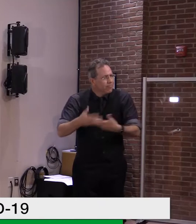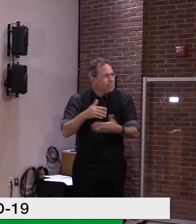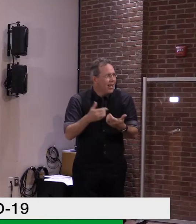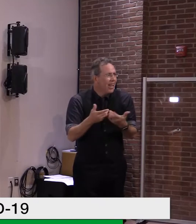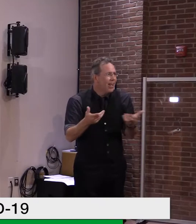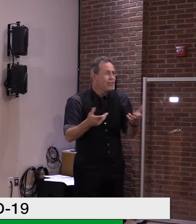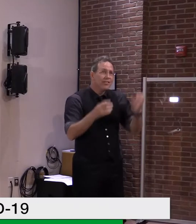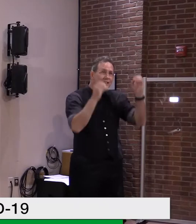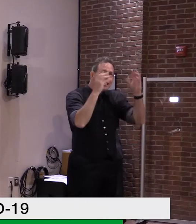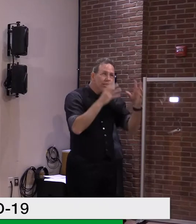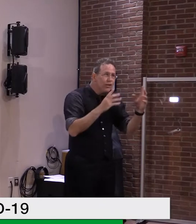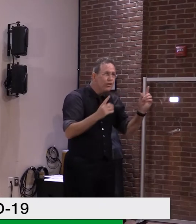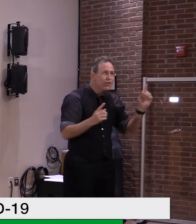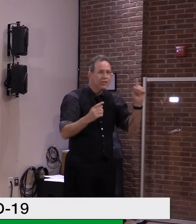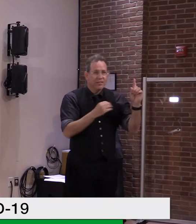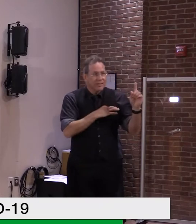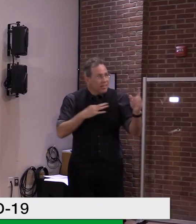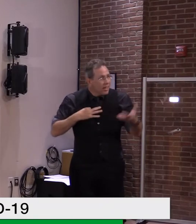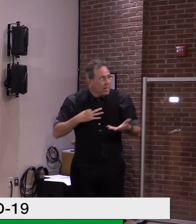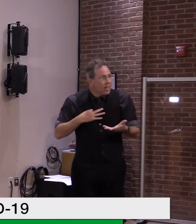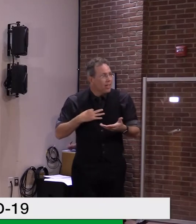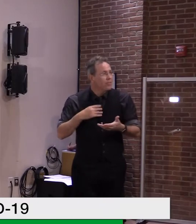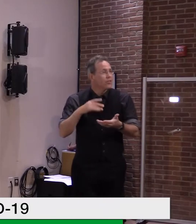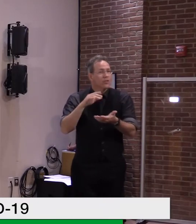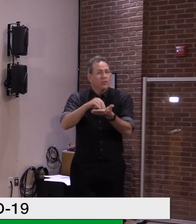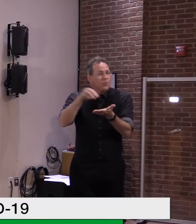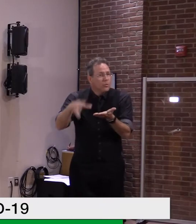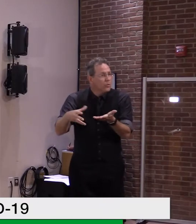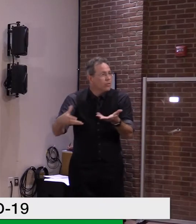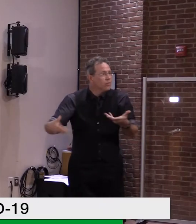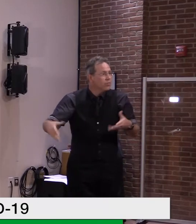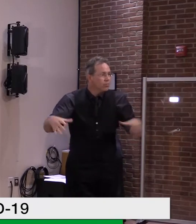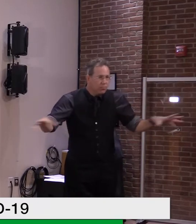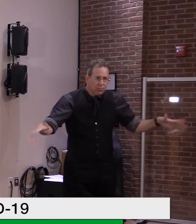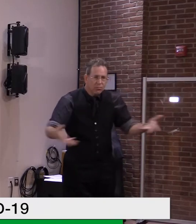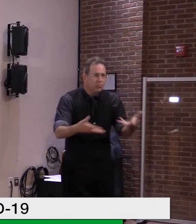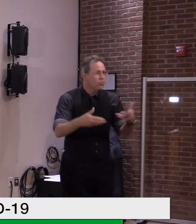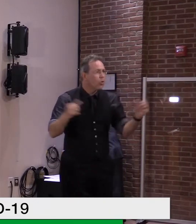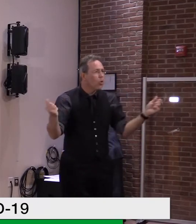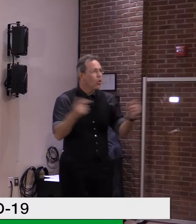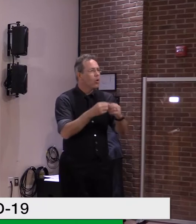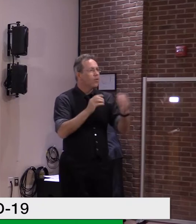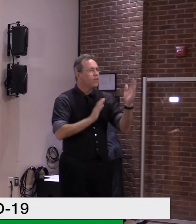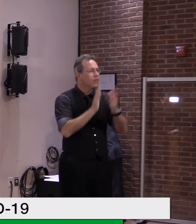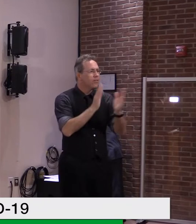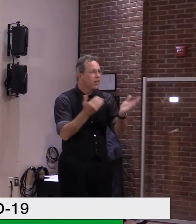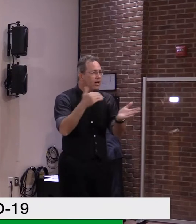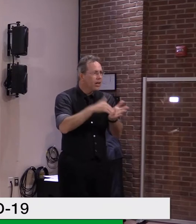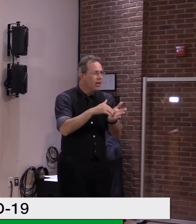staff, and students, those eligible students who are currently over age 12, have as